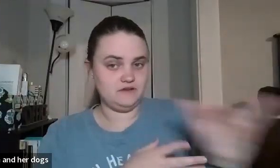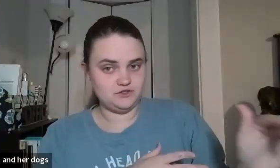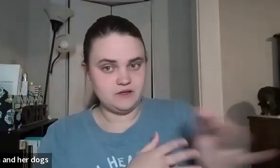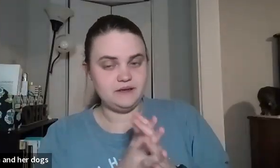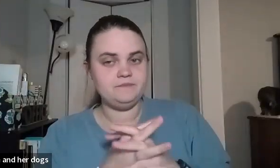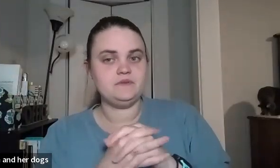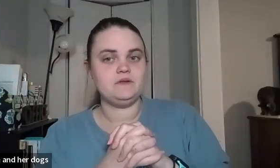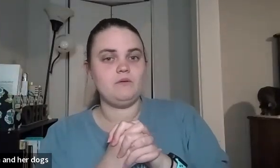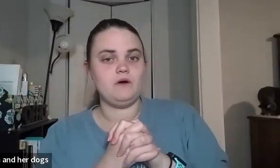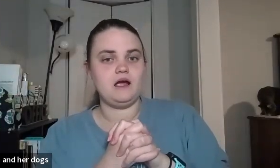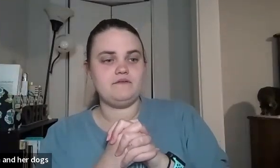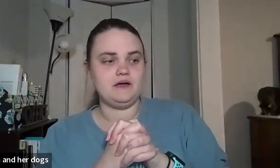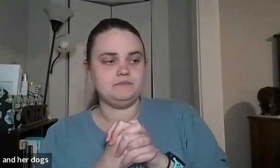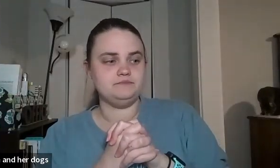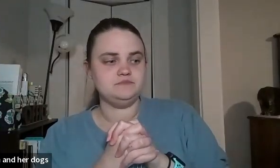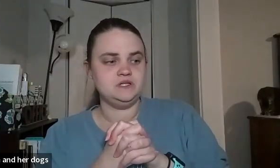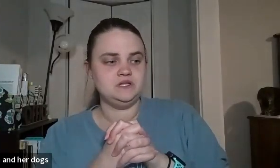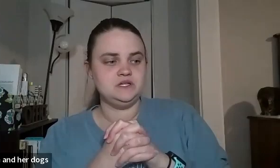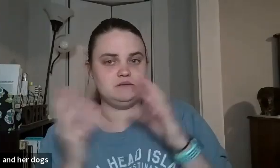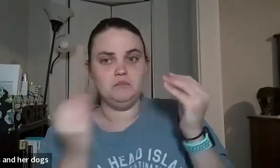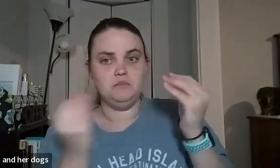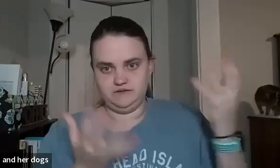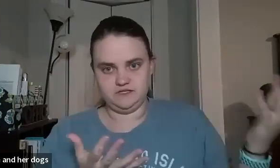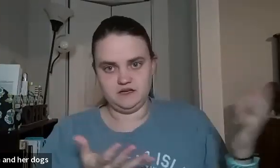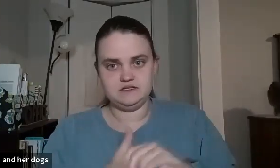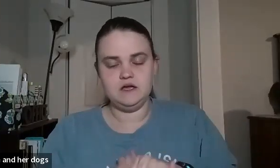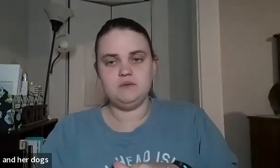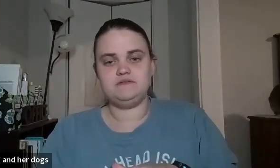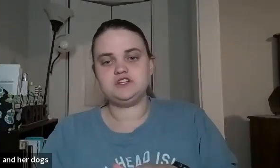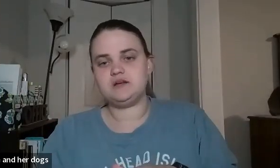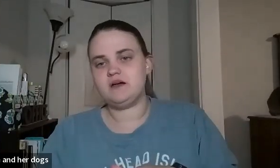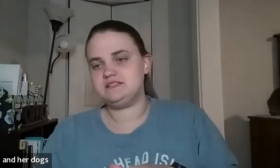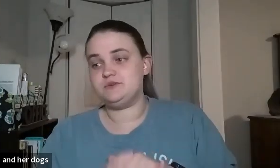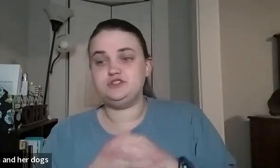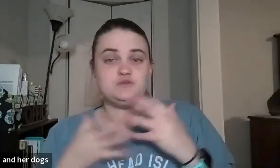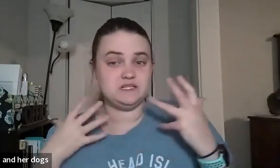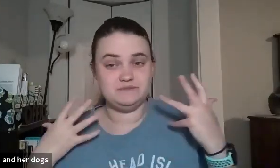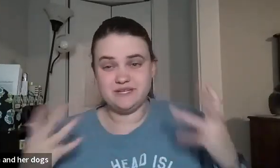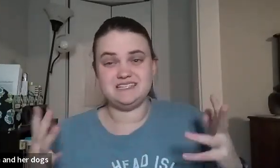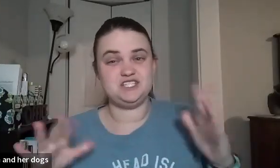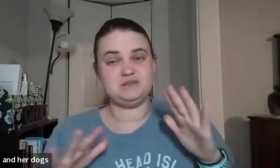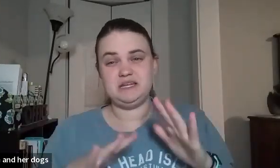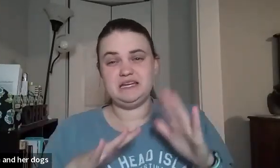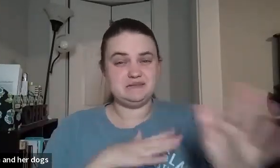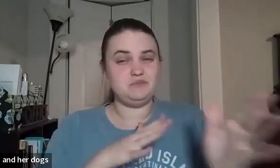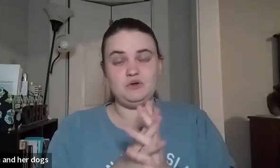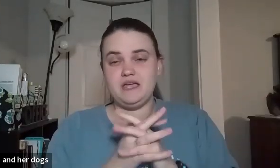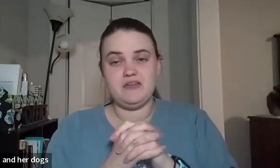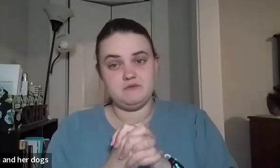finger spelling or have multiple different signs. But if you're talking about like someone who just works in business, just a plain simple, yeah, they have a